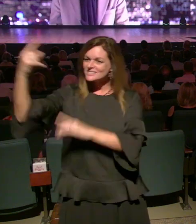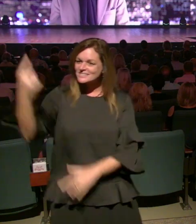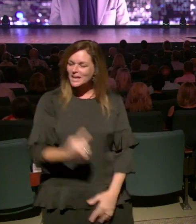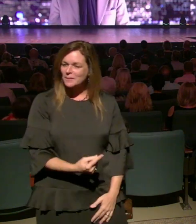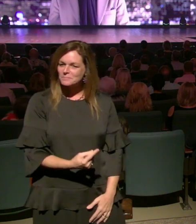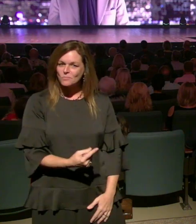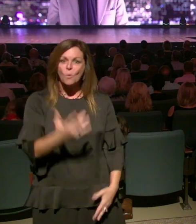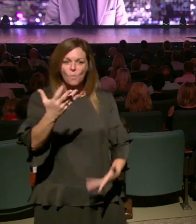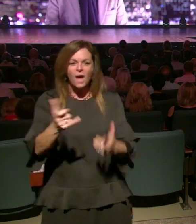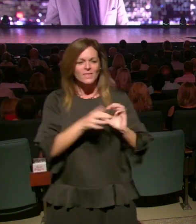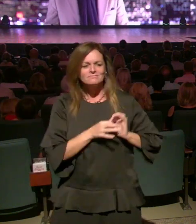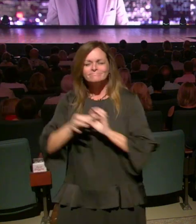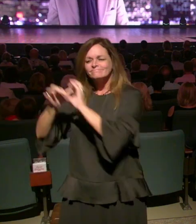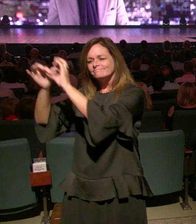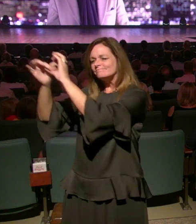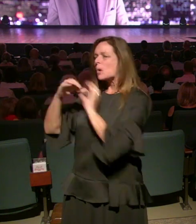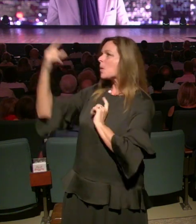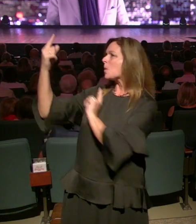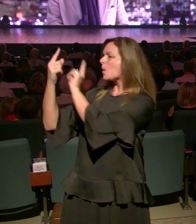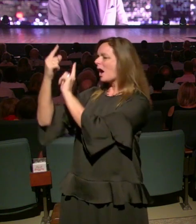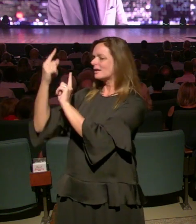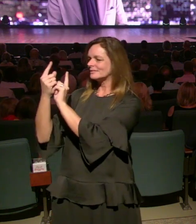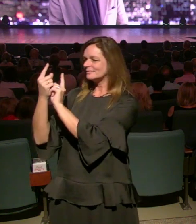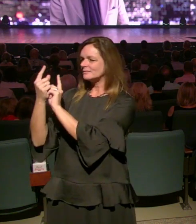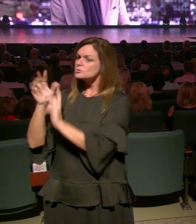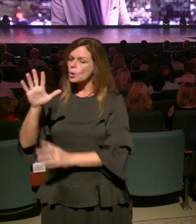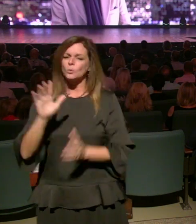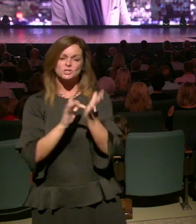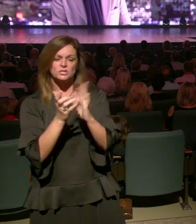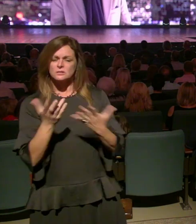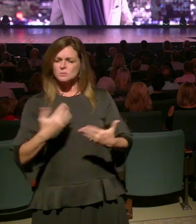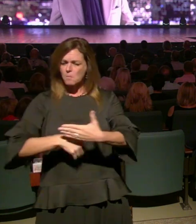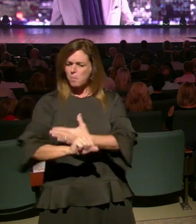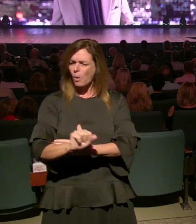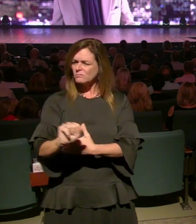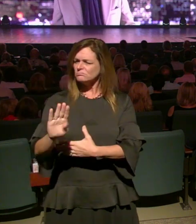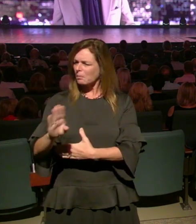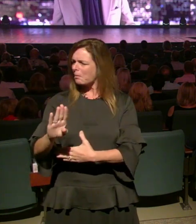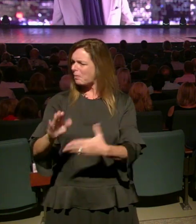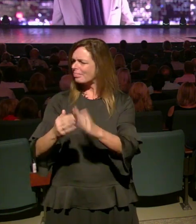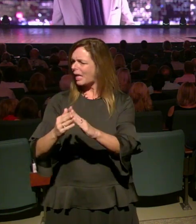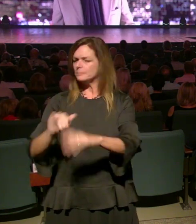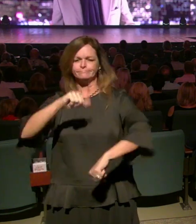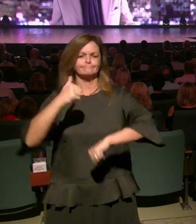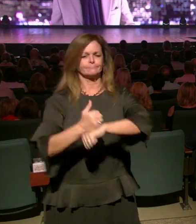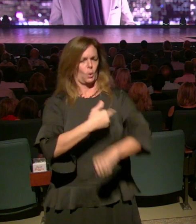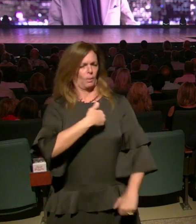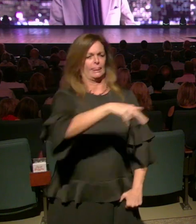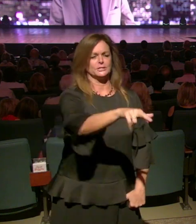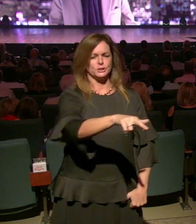relationship with him. See, Jesus wasn't born in Bethlehem over 2,000 years ago to start a religion. There was already